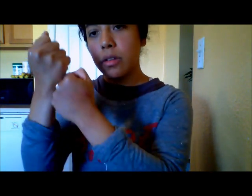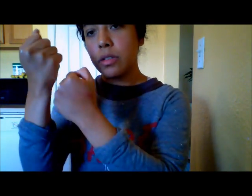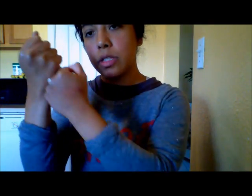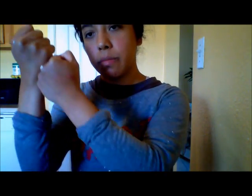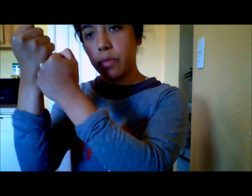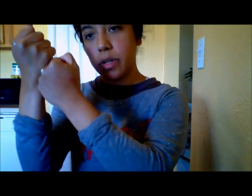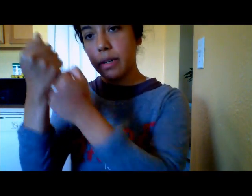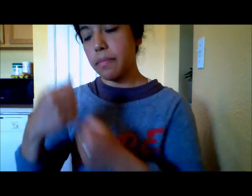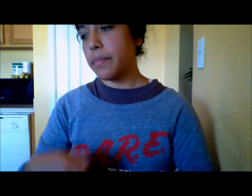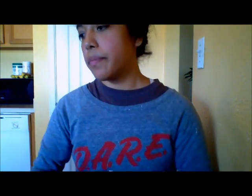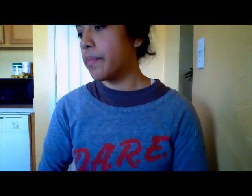support.